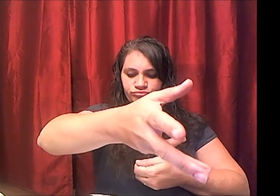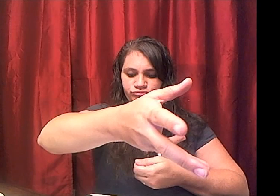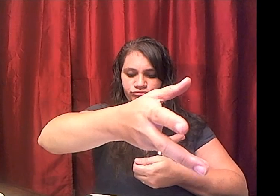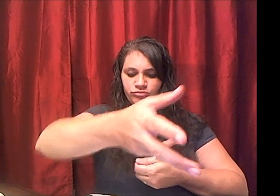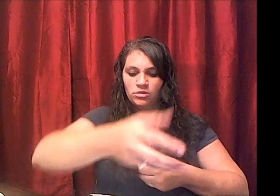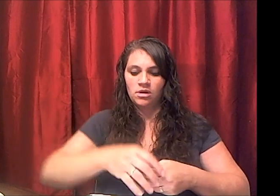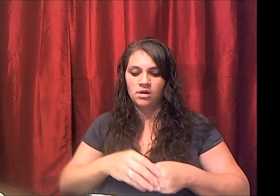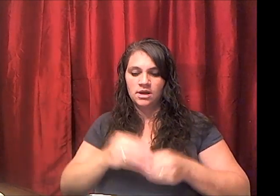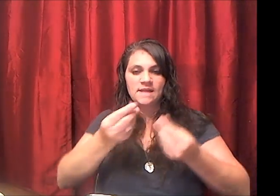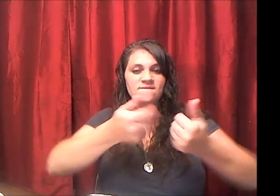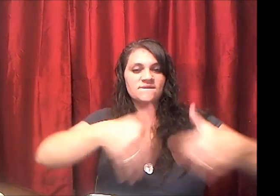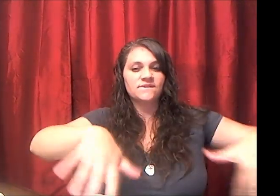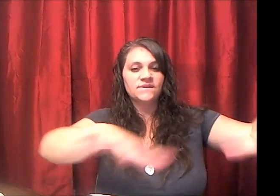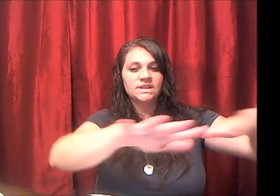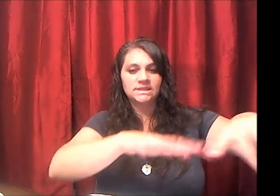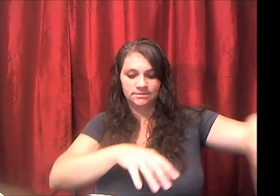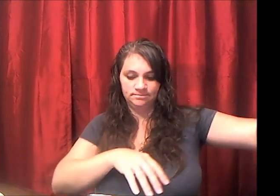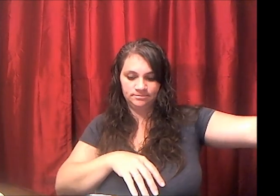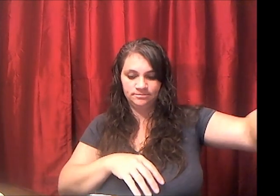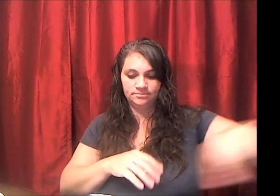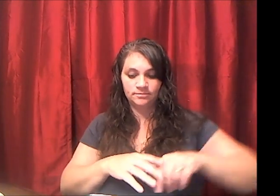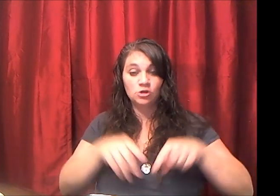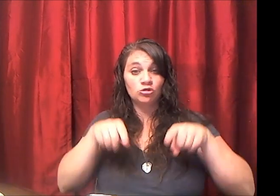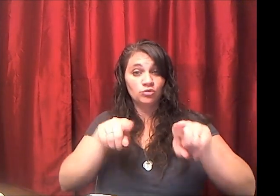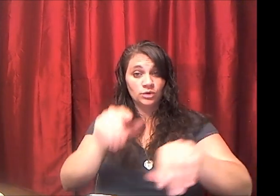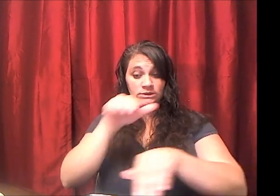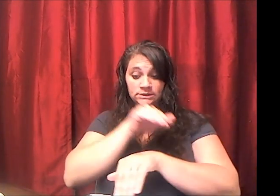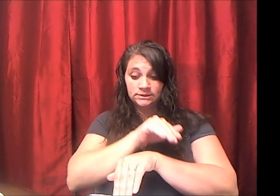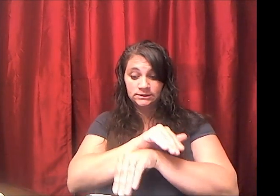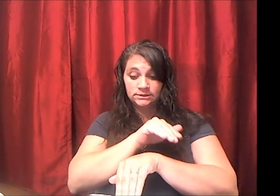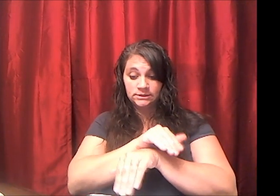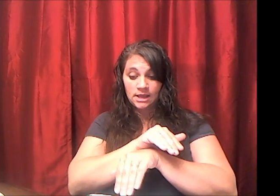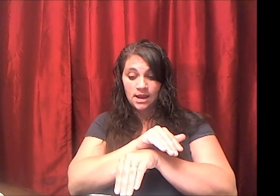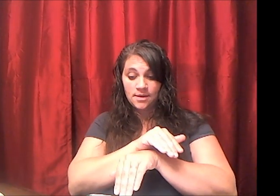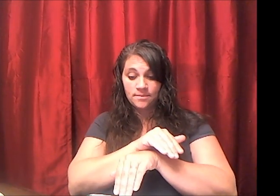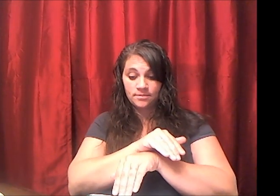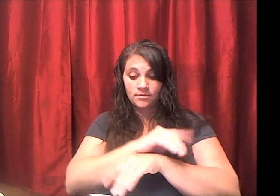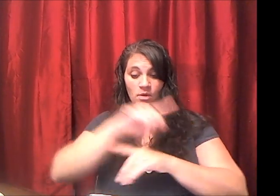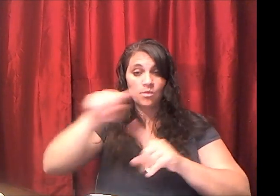Someone showed me a way to avoid dying altogether. Give up this body in a second.